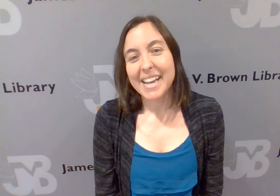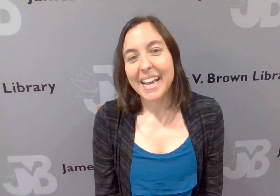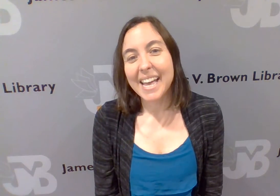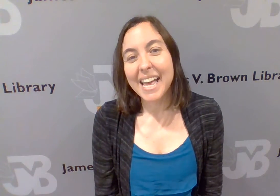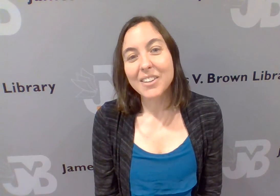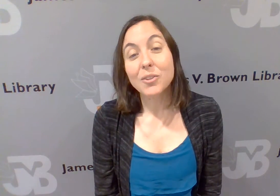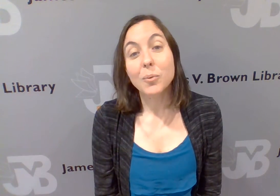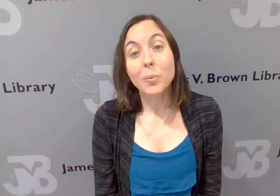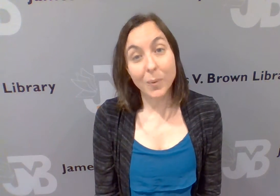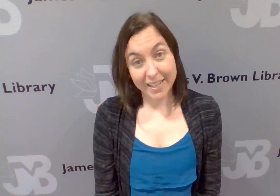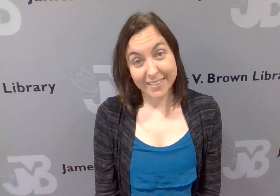And wind.